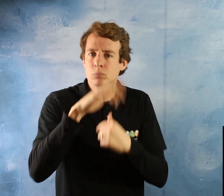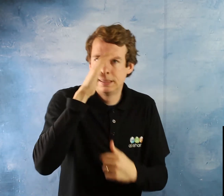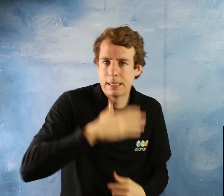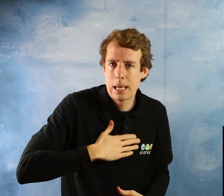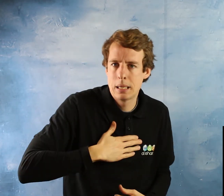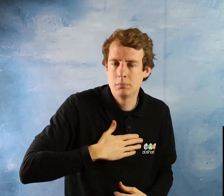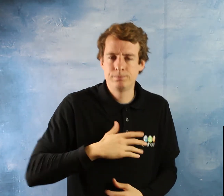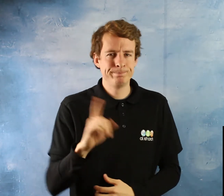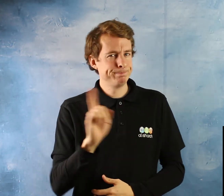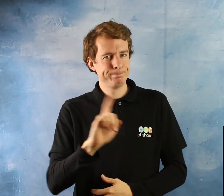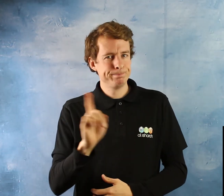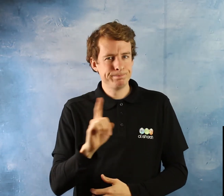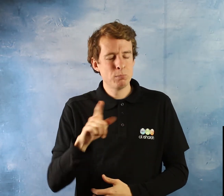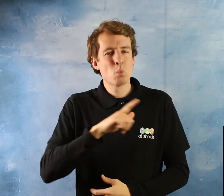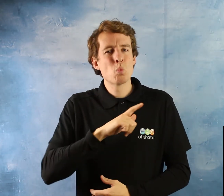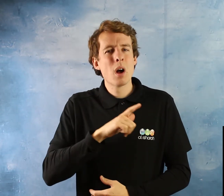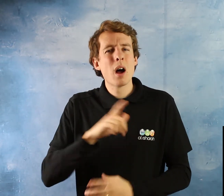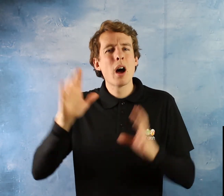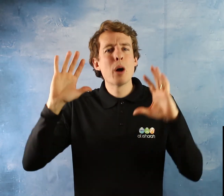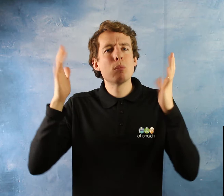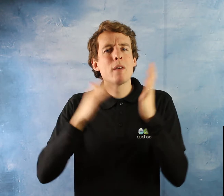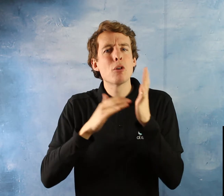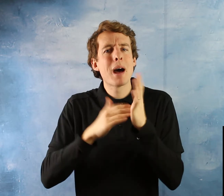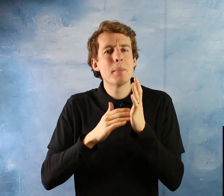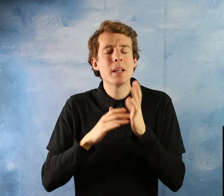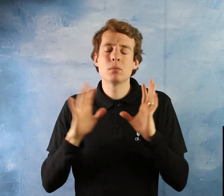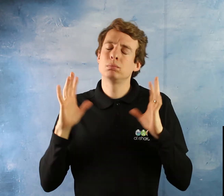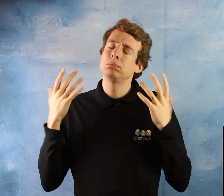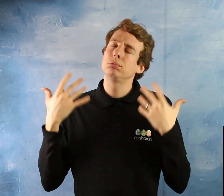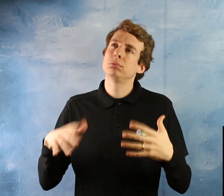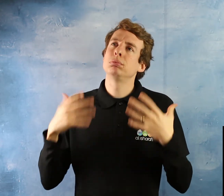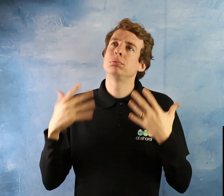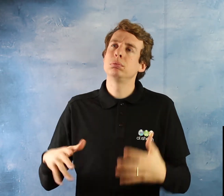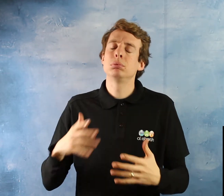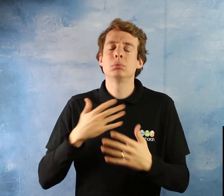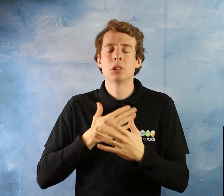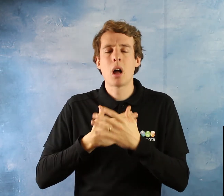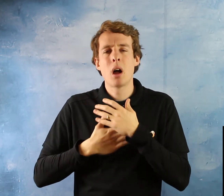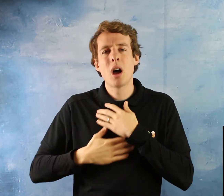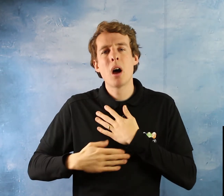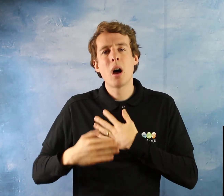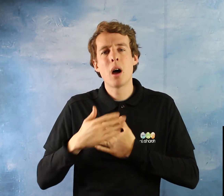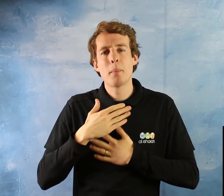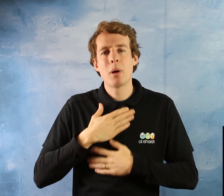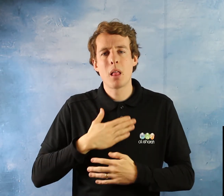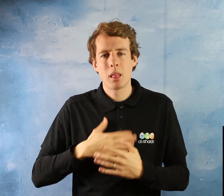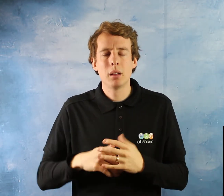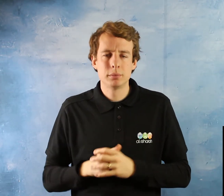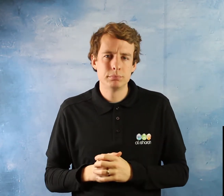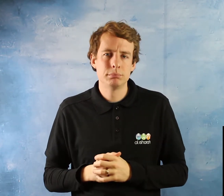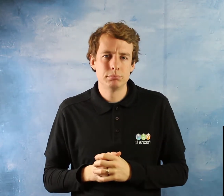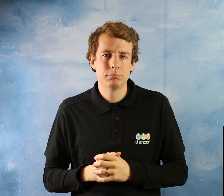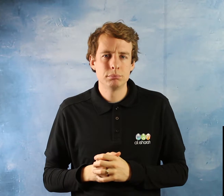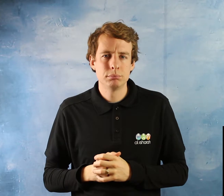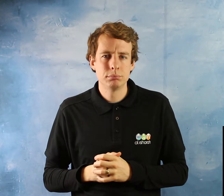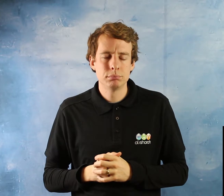a righteous person. If it is that attitude, I'm just would like to say, wa alaikum salam, not assalamu alaikum, and I don't